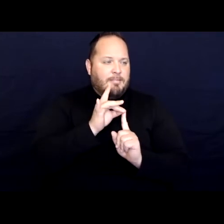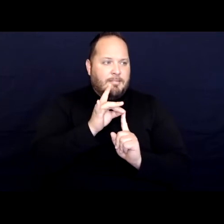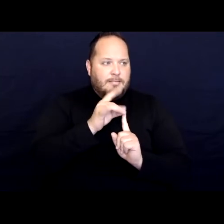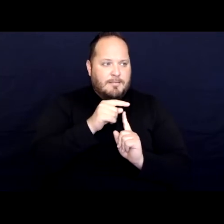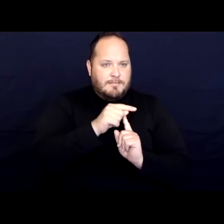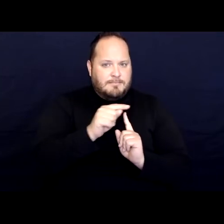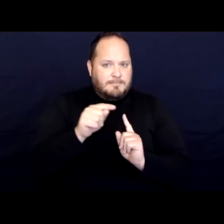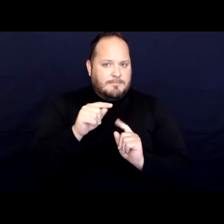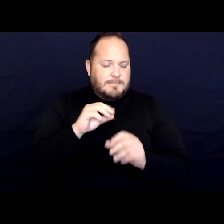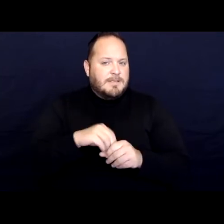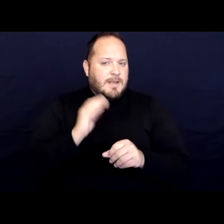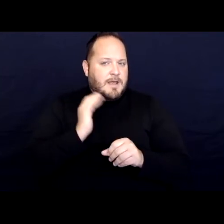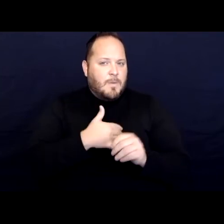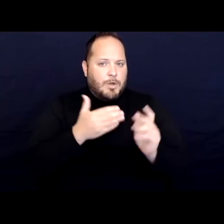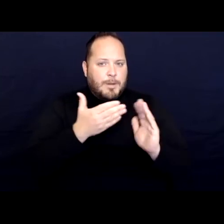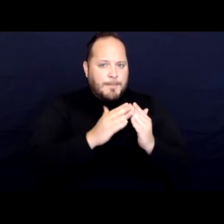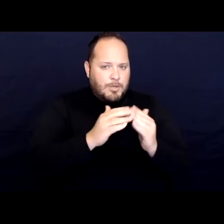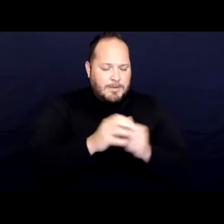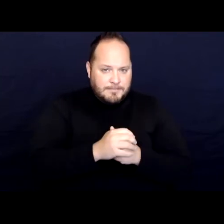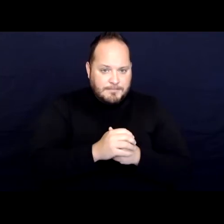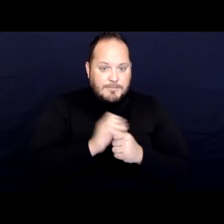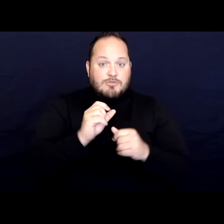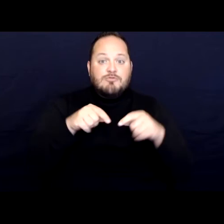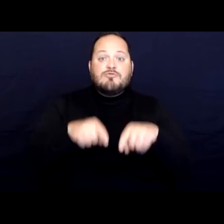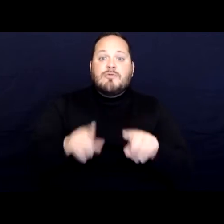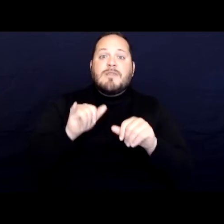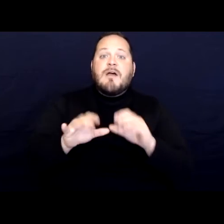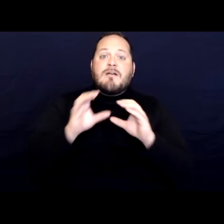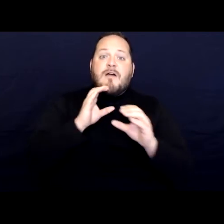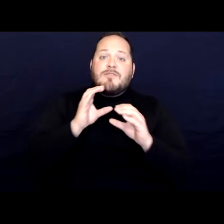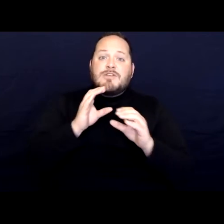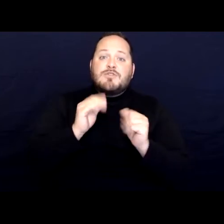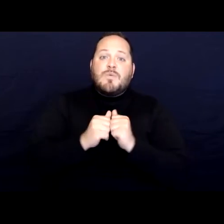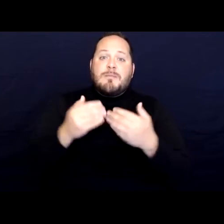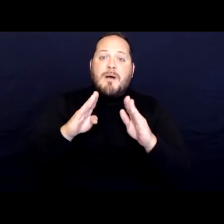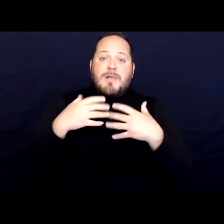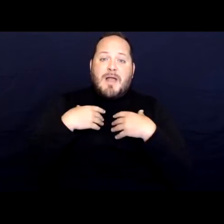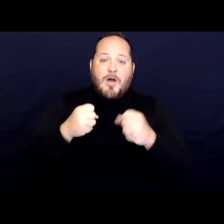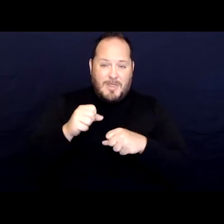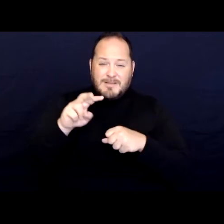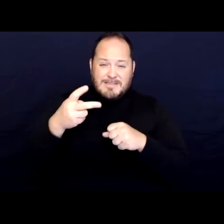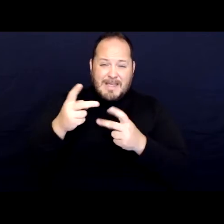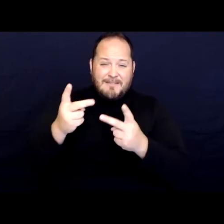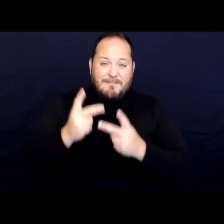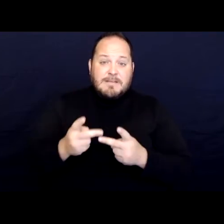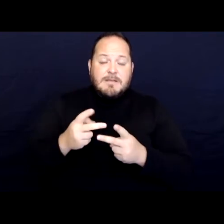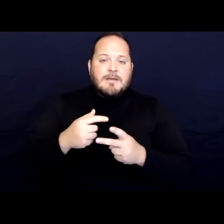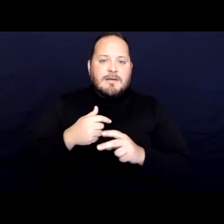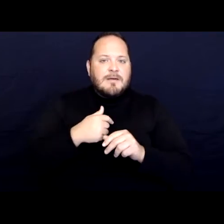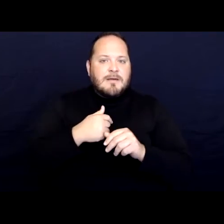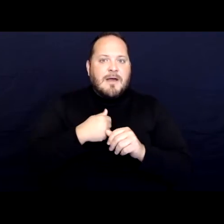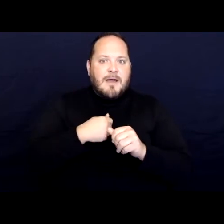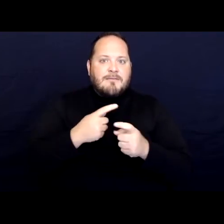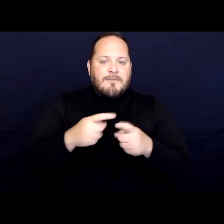our community. And so in that conversation with public health the second time, I was able to get out of them that they were